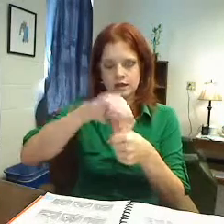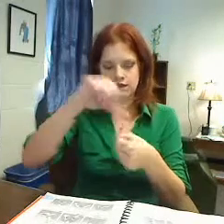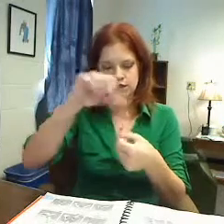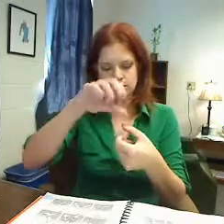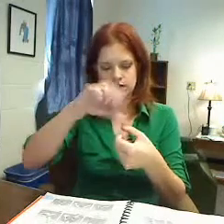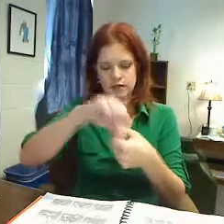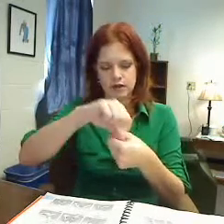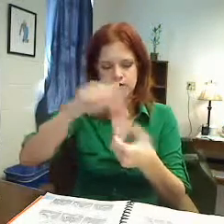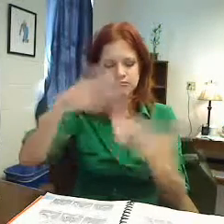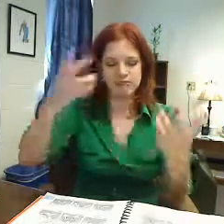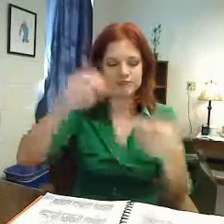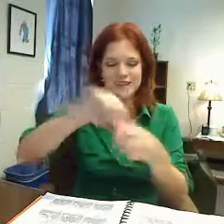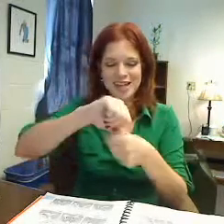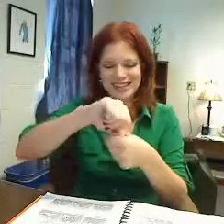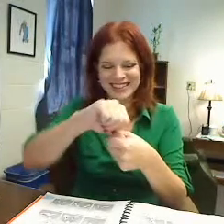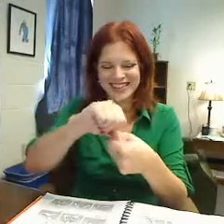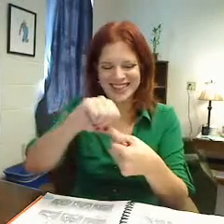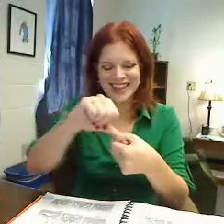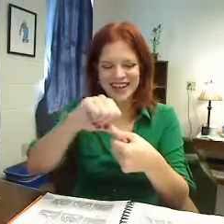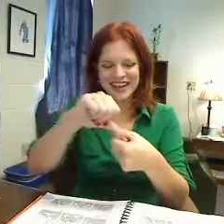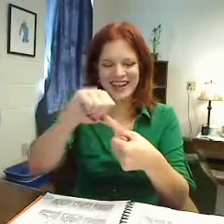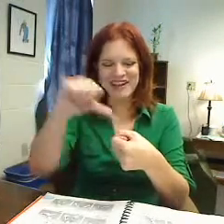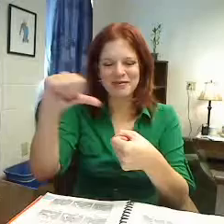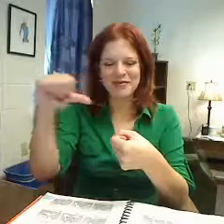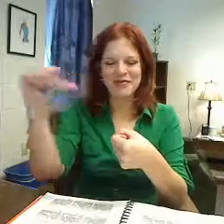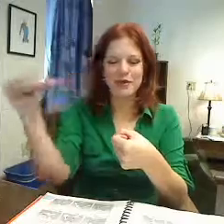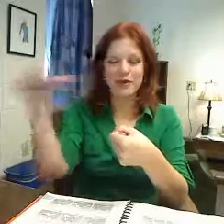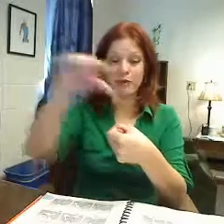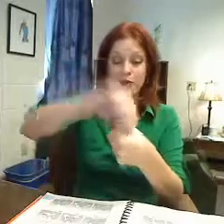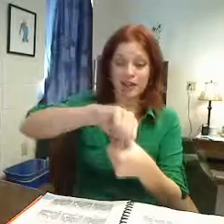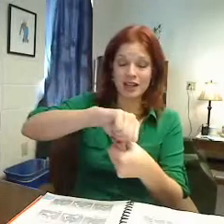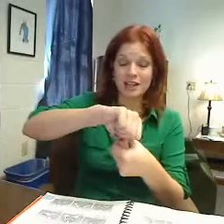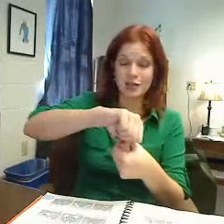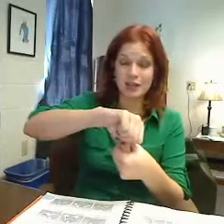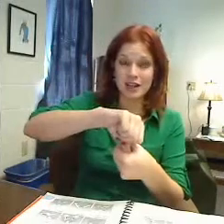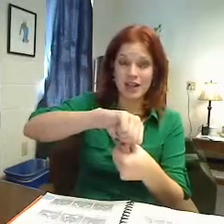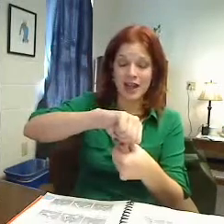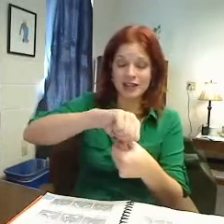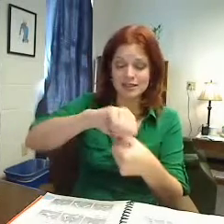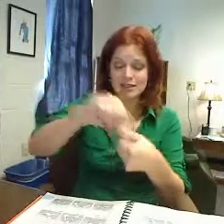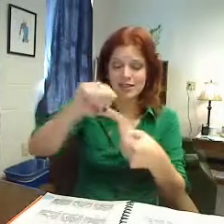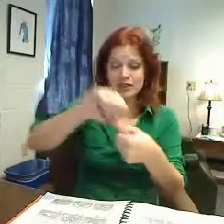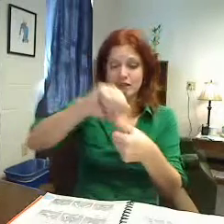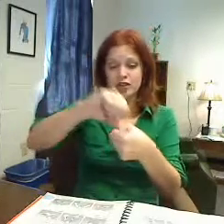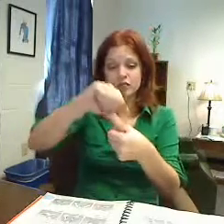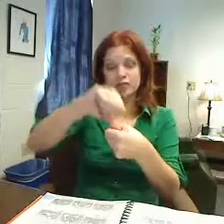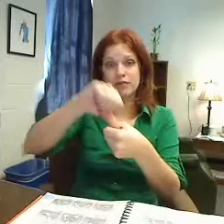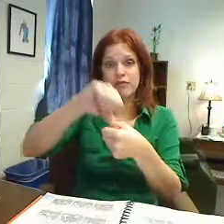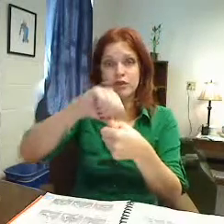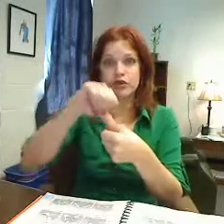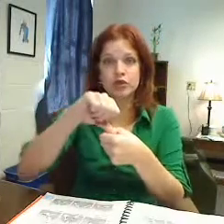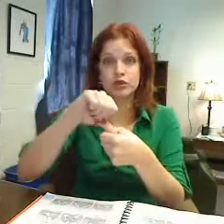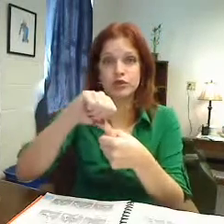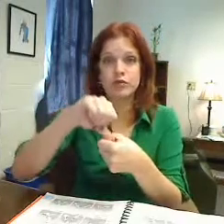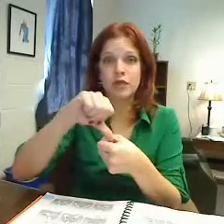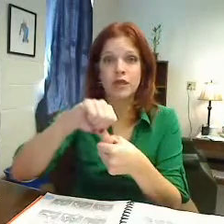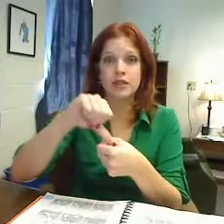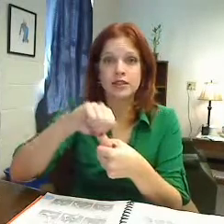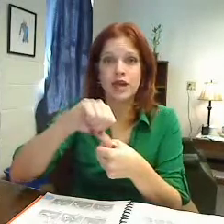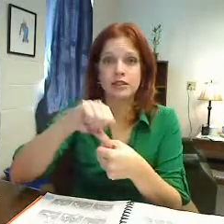gas tank. So if you put it in, it's putting in gas. If you just do it short and repeated, it is